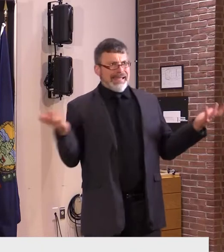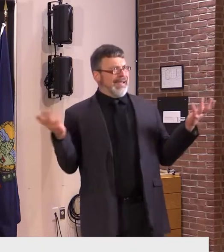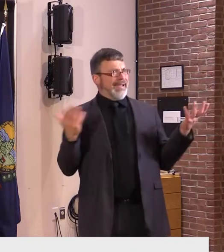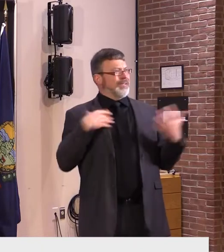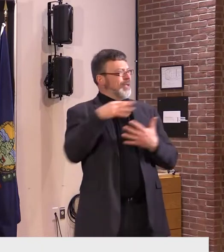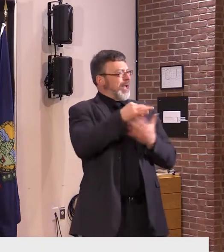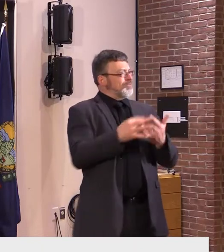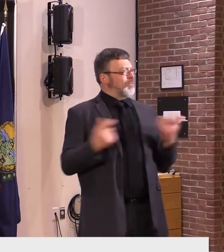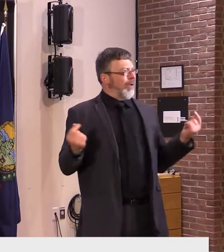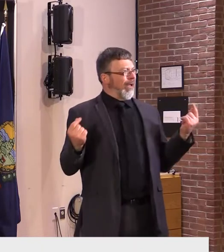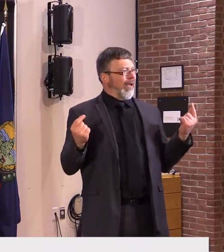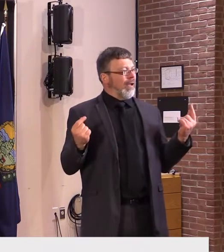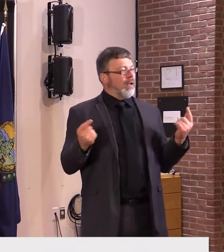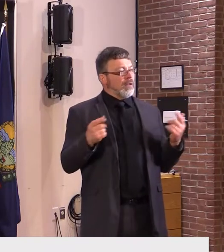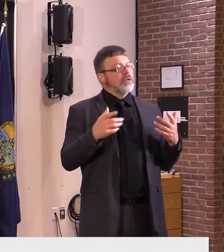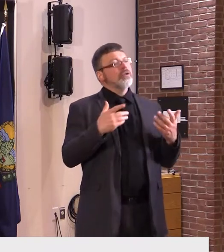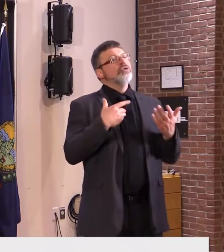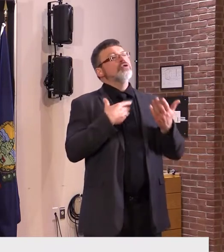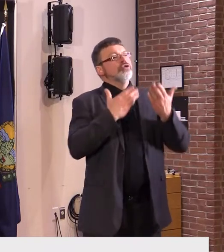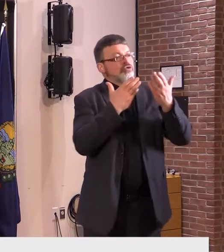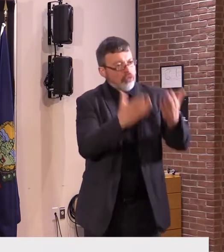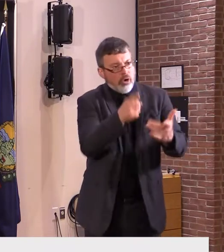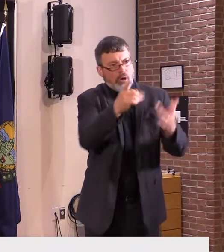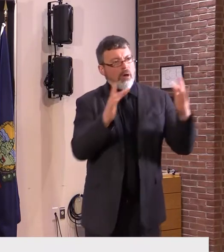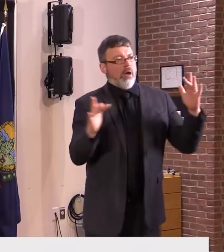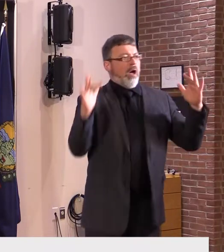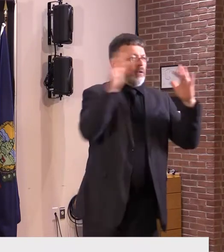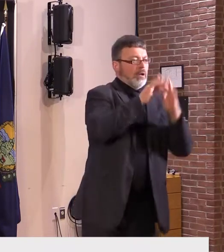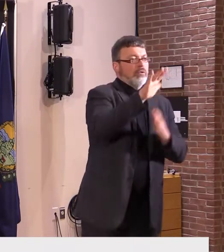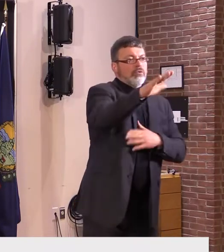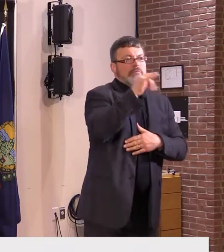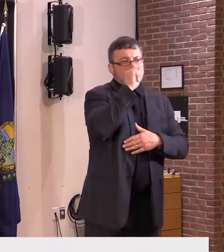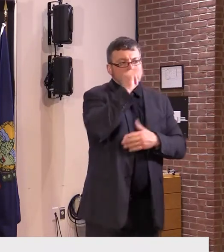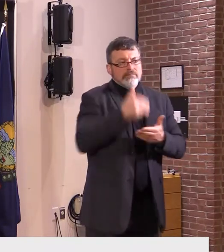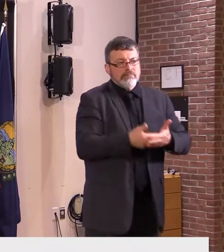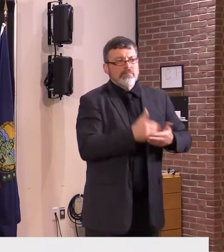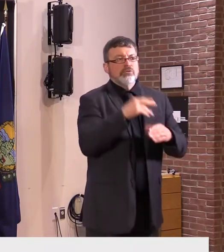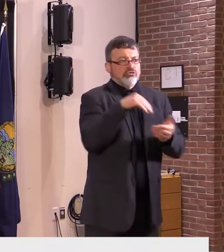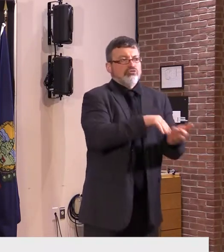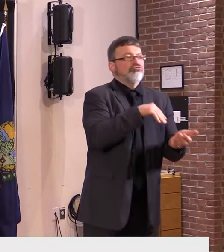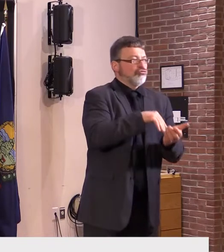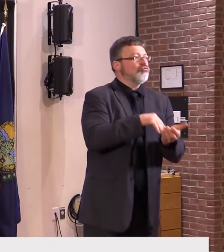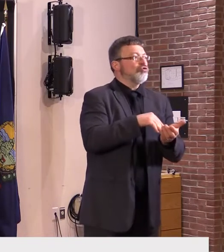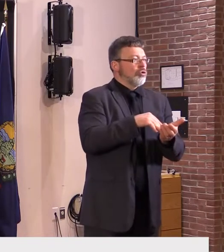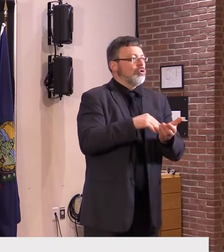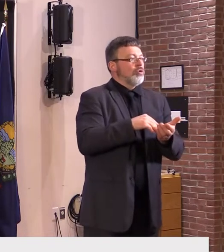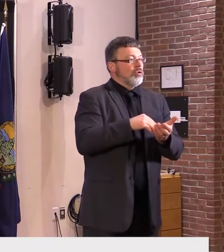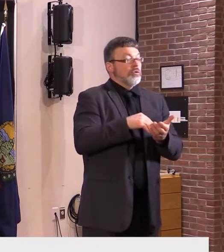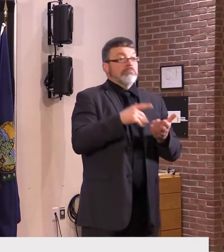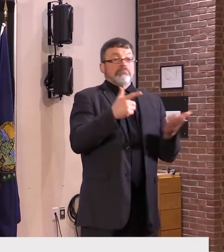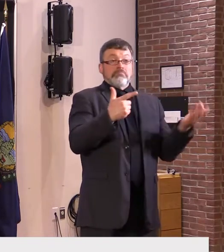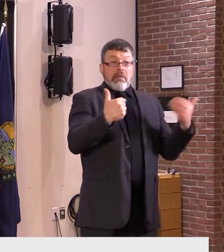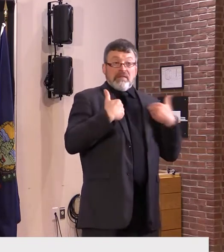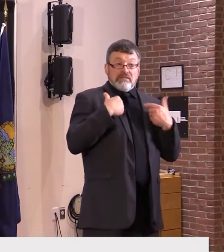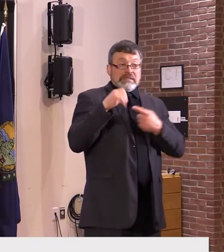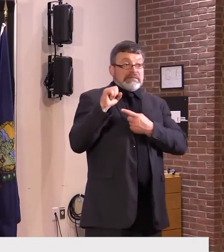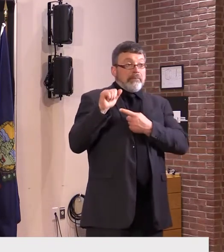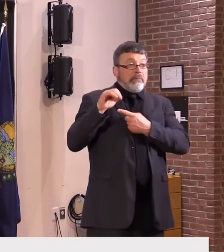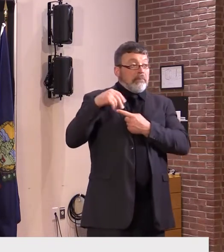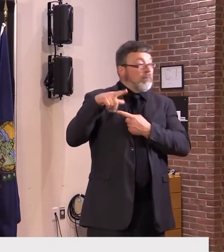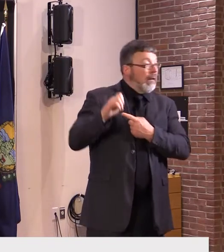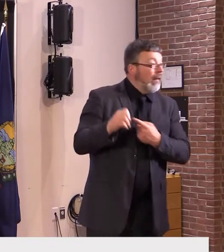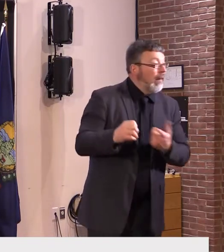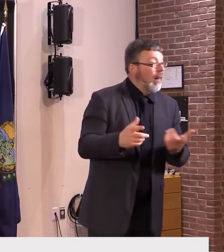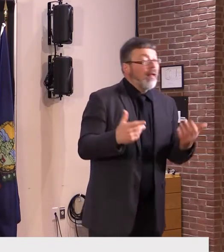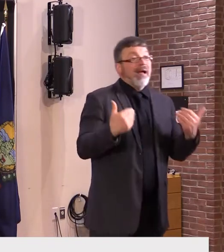office. You can ask if they have in-office samples or can suggest a similar formula